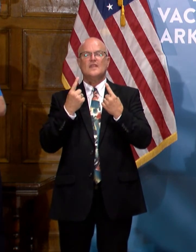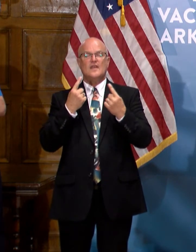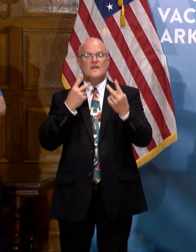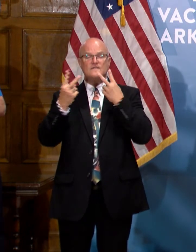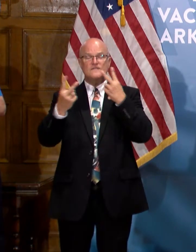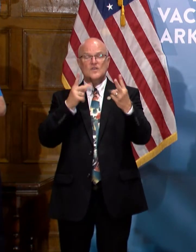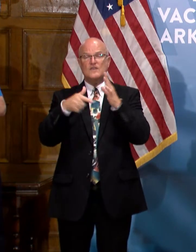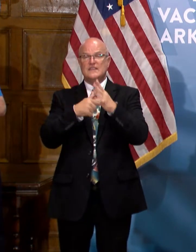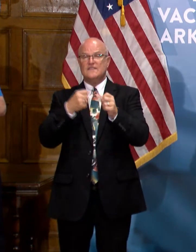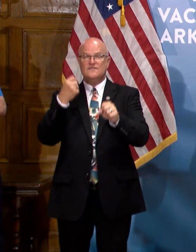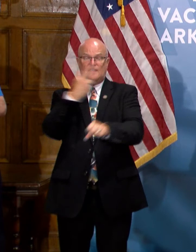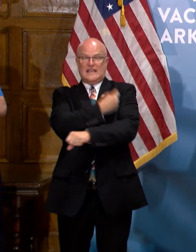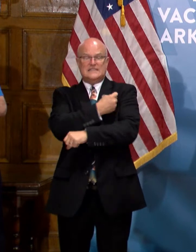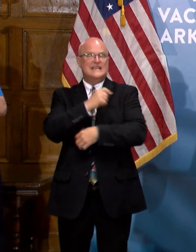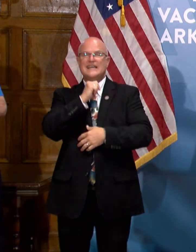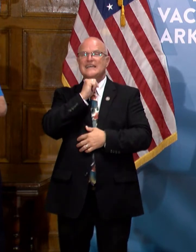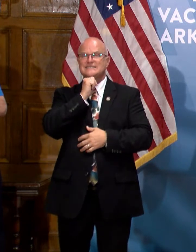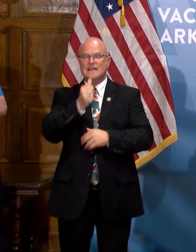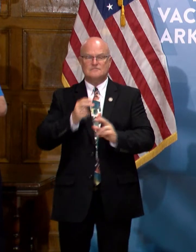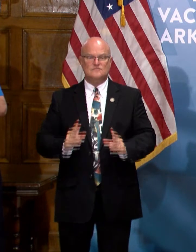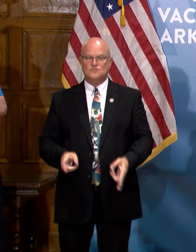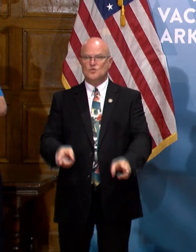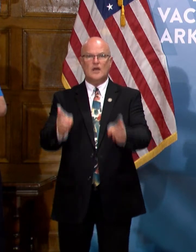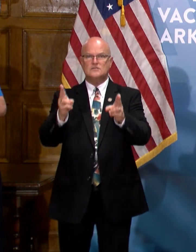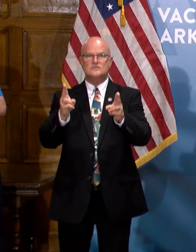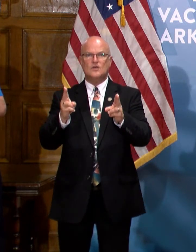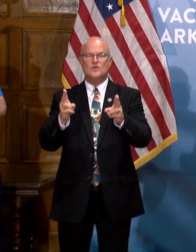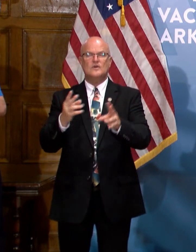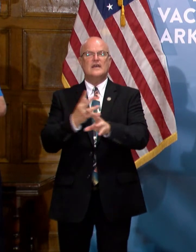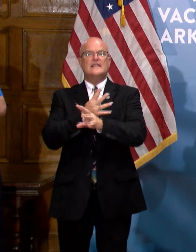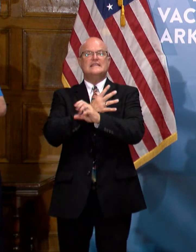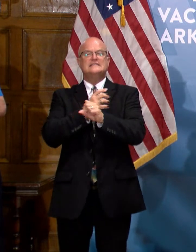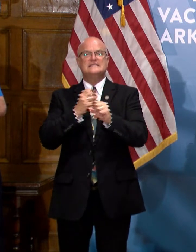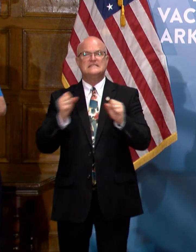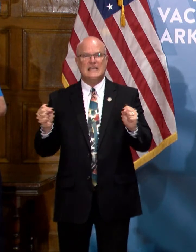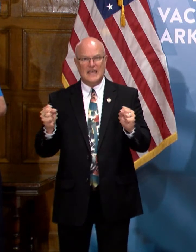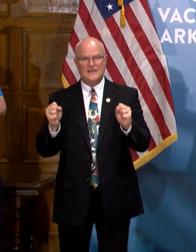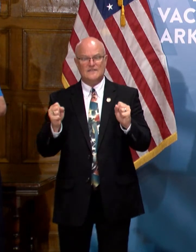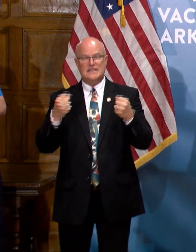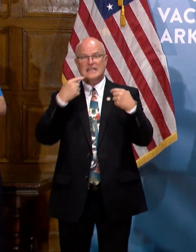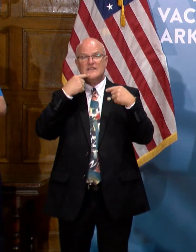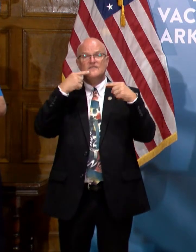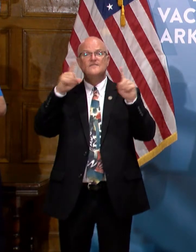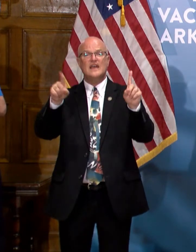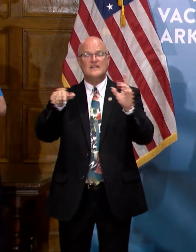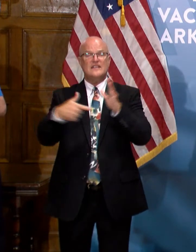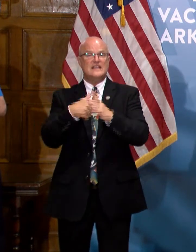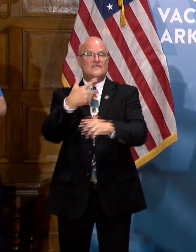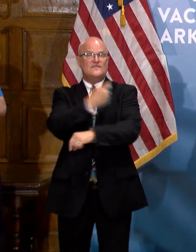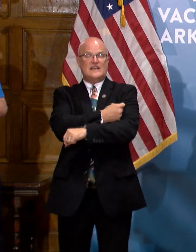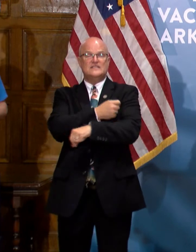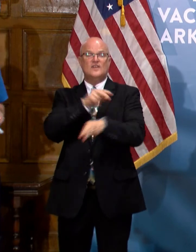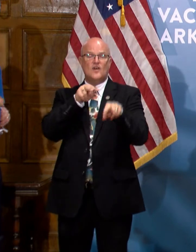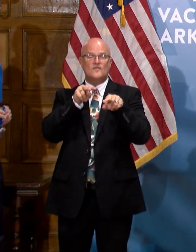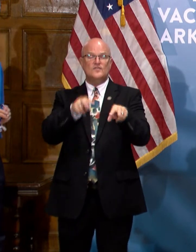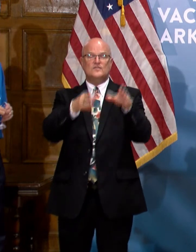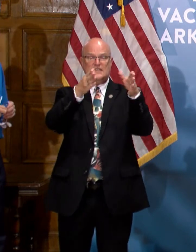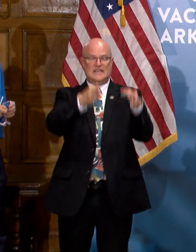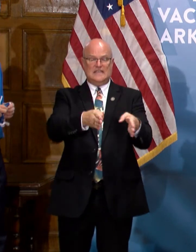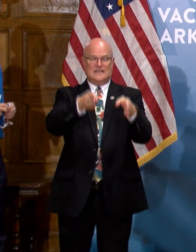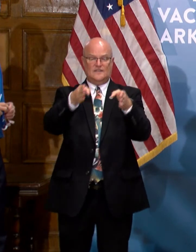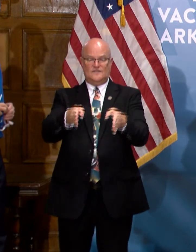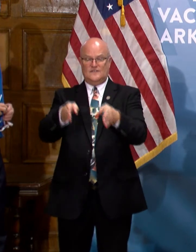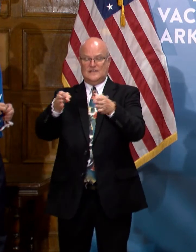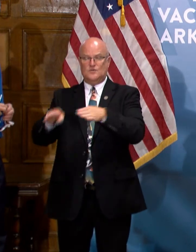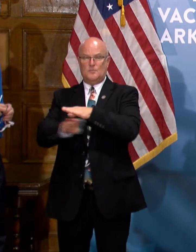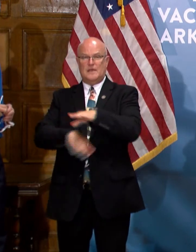view of these vaccines. It's not being rushed, and the safety and efficacy of these vaccines are being viewed on an individual